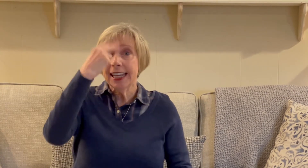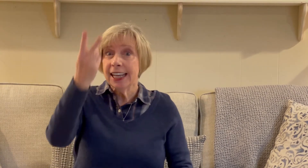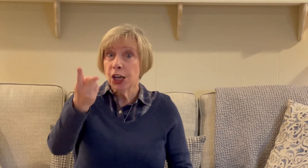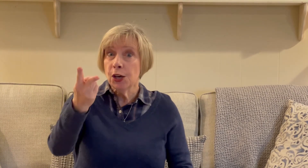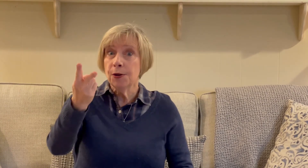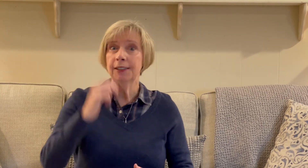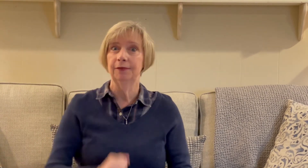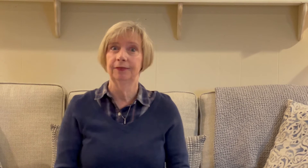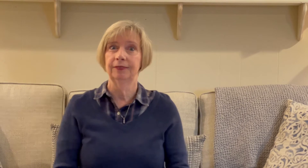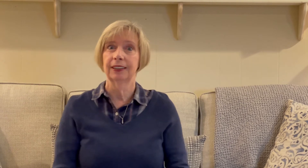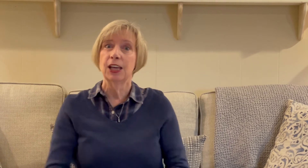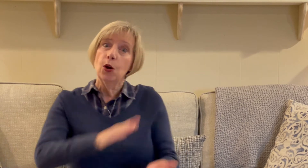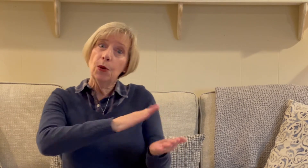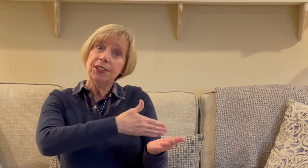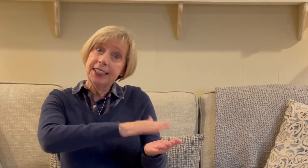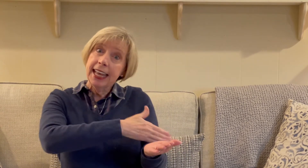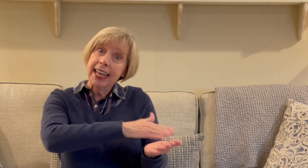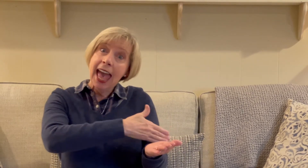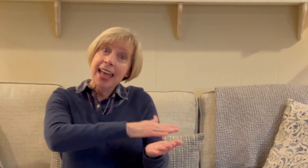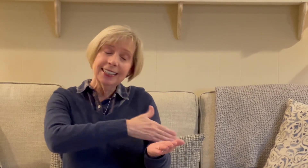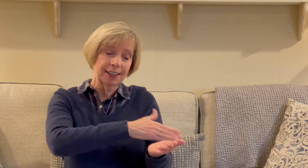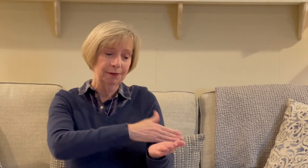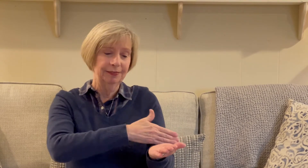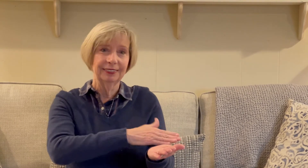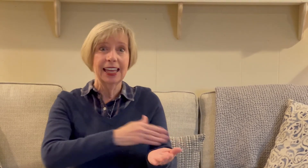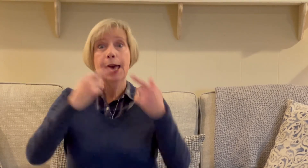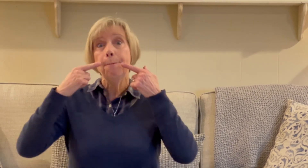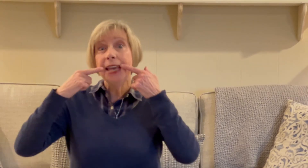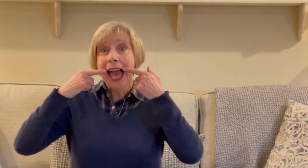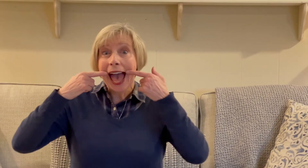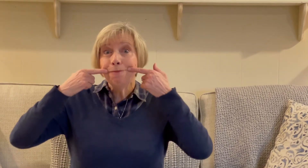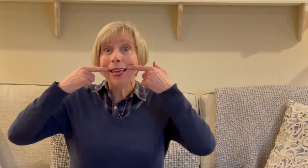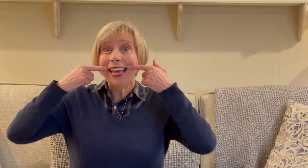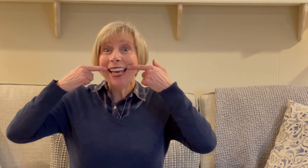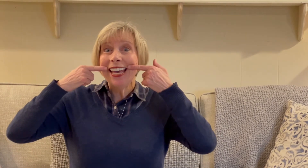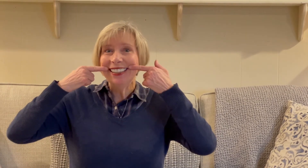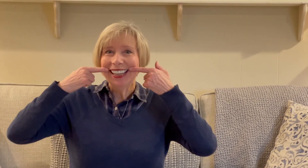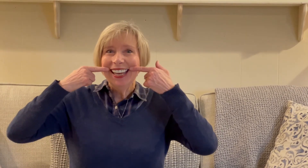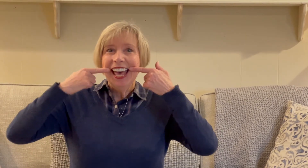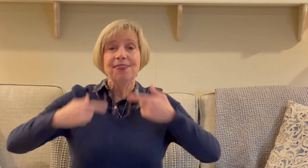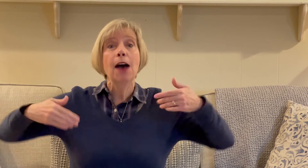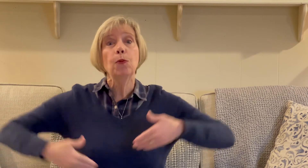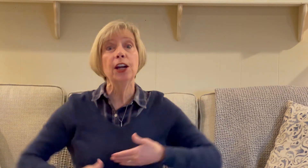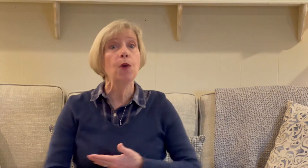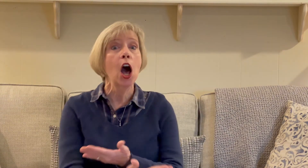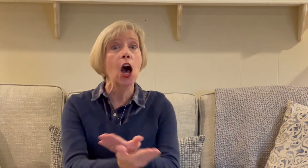you. To see you. We'll sing and we'll sing and be happy. Be happy that we're all